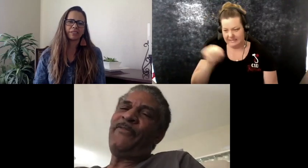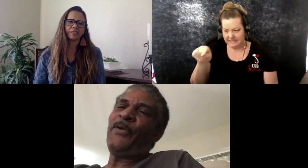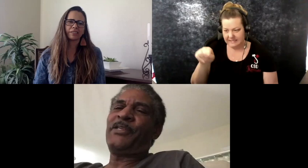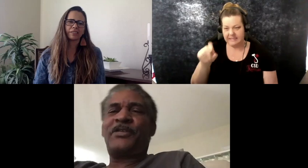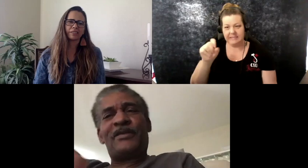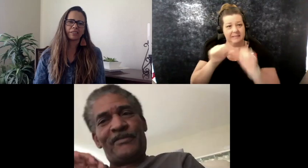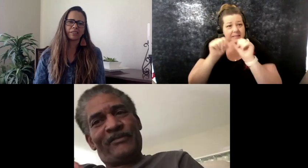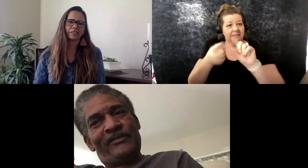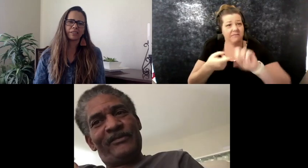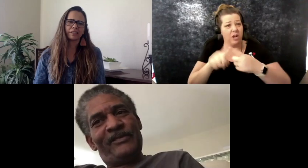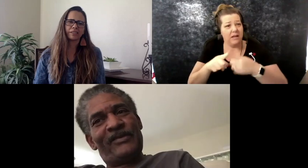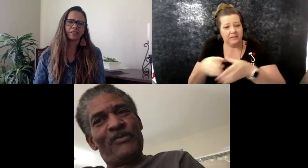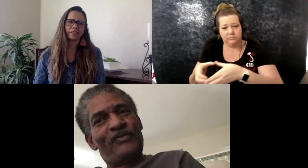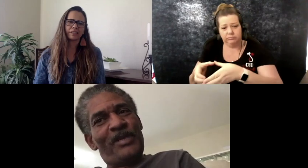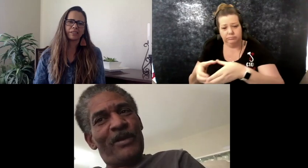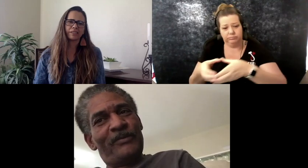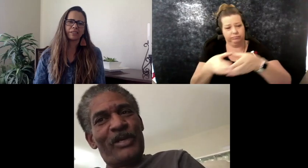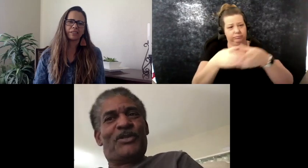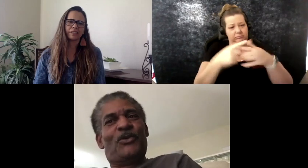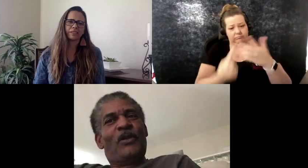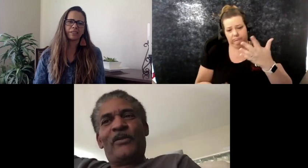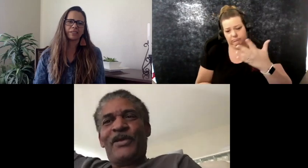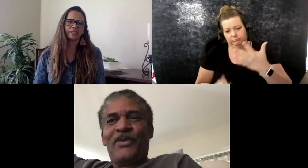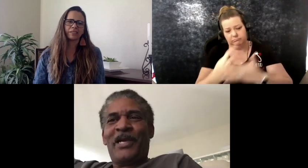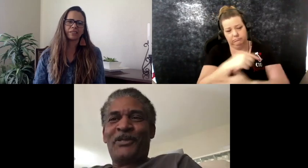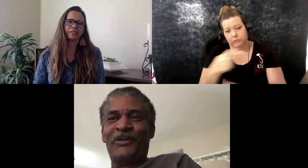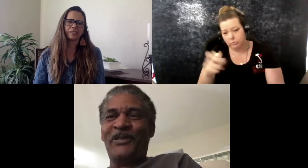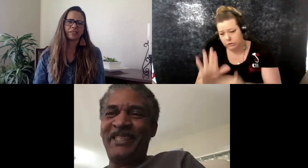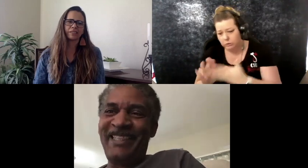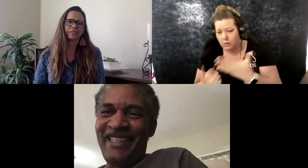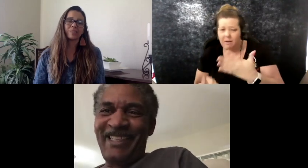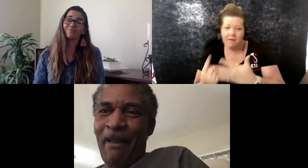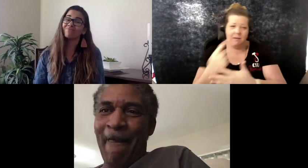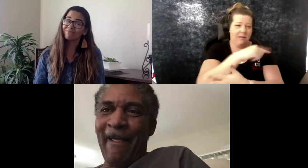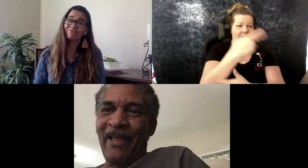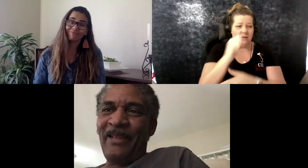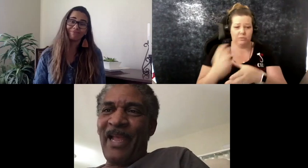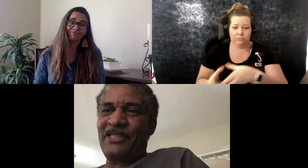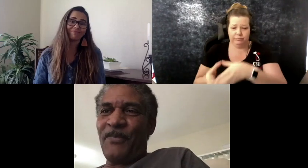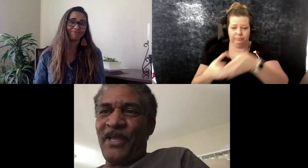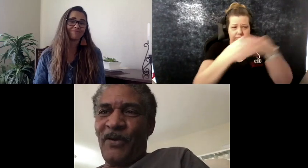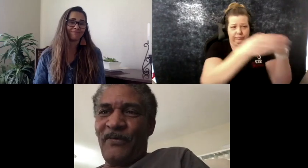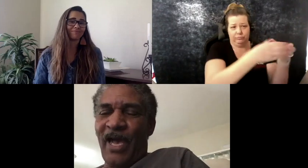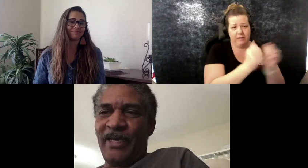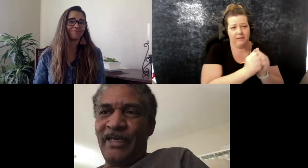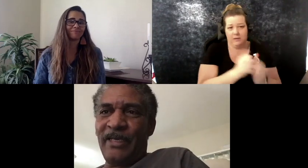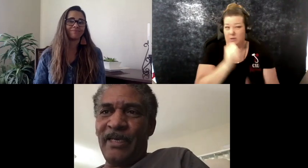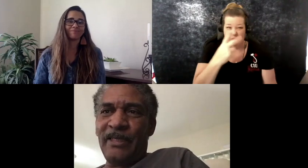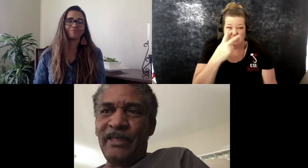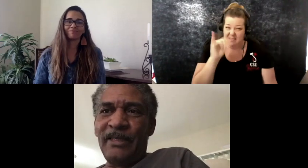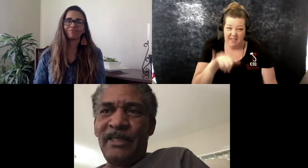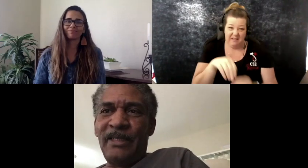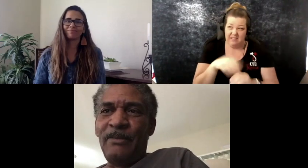remain friends from, preschool all the way through high school. That's something you don't find